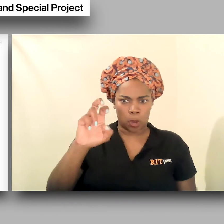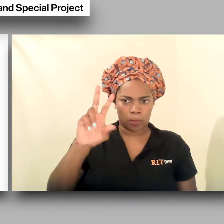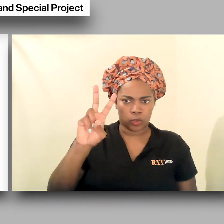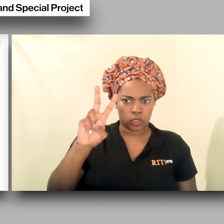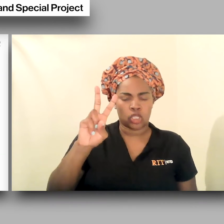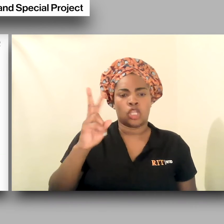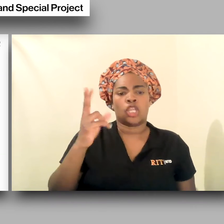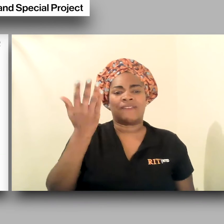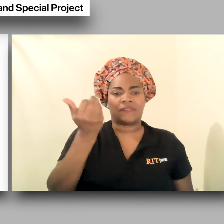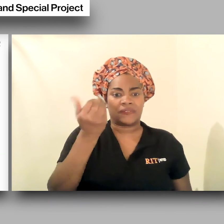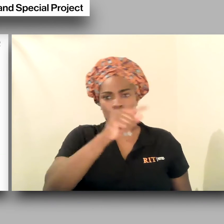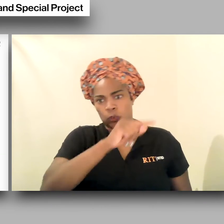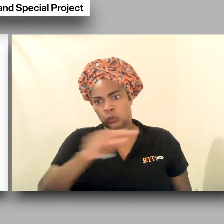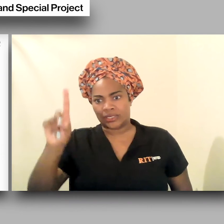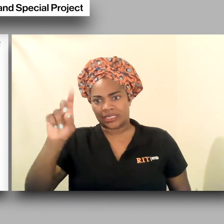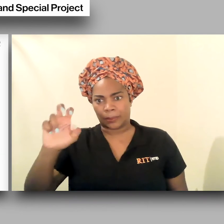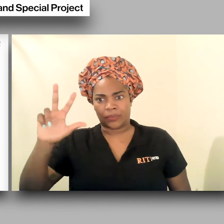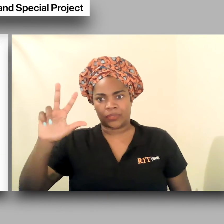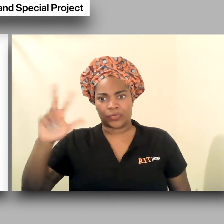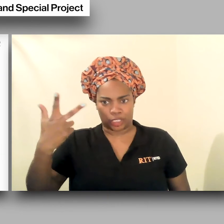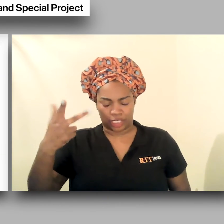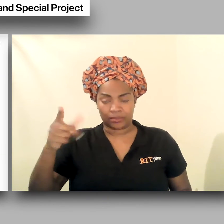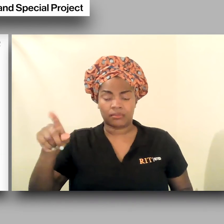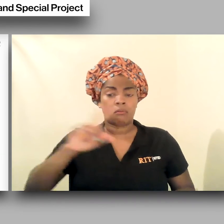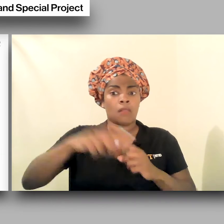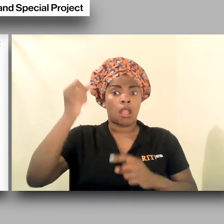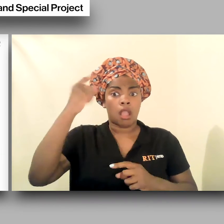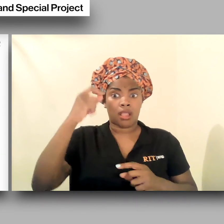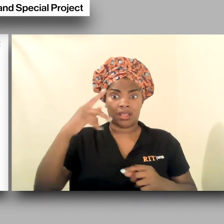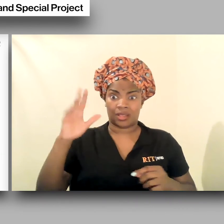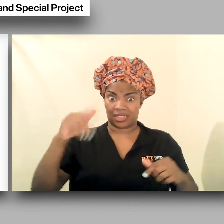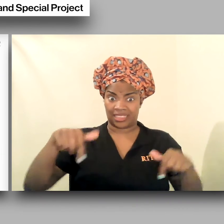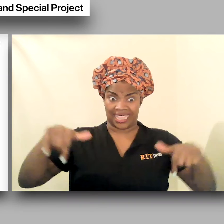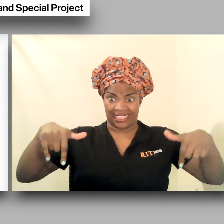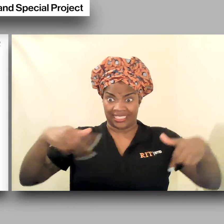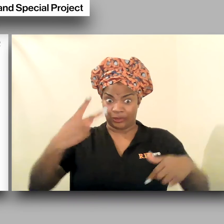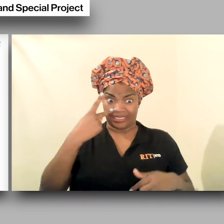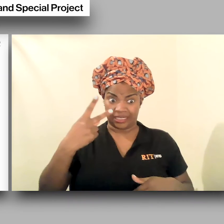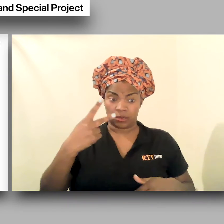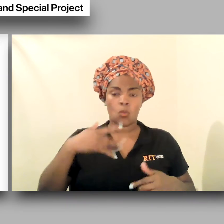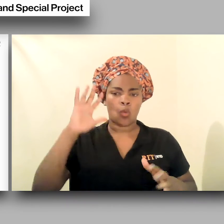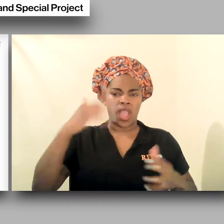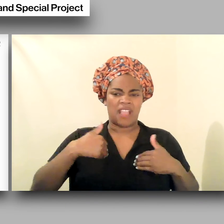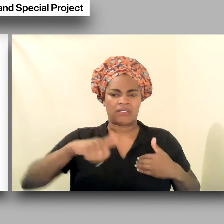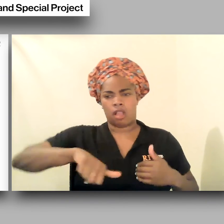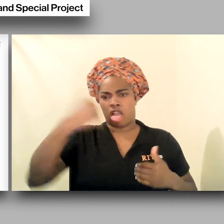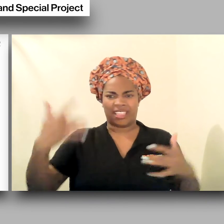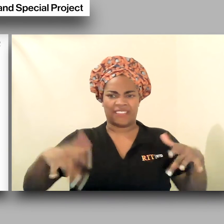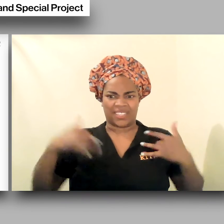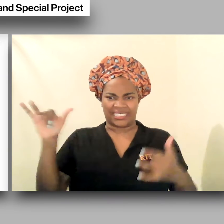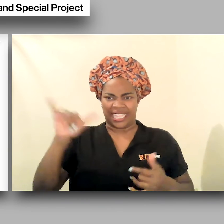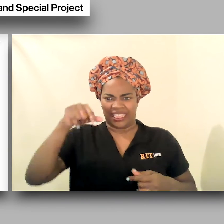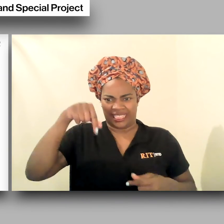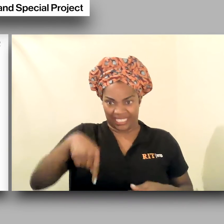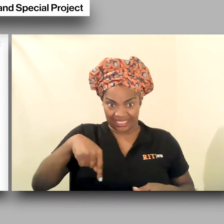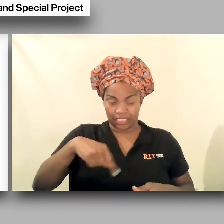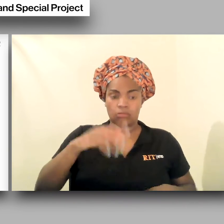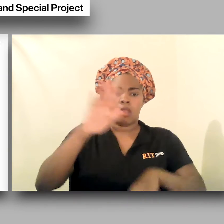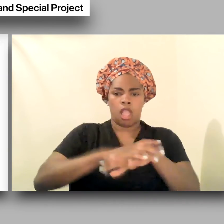when we'll have that competition. As you see, after this, we will also have another